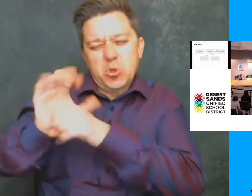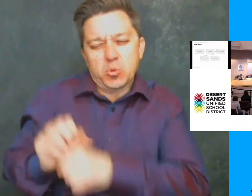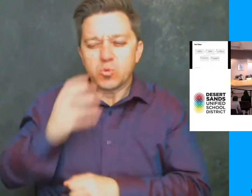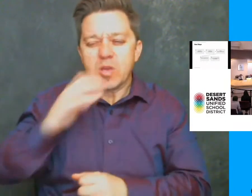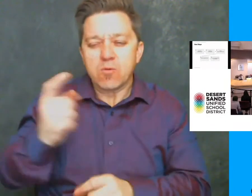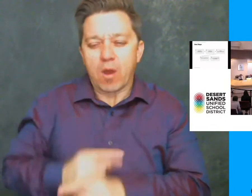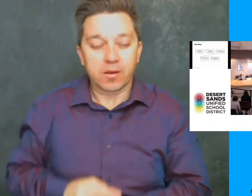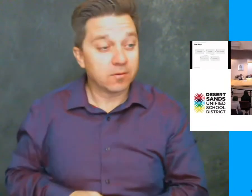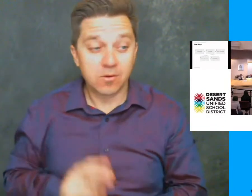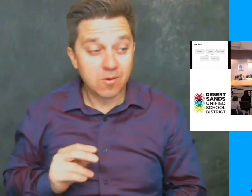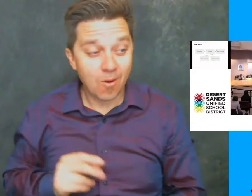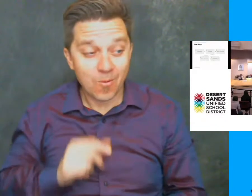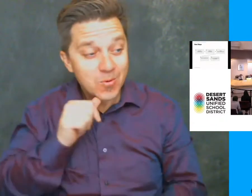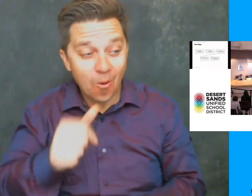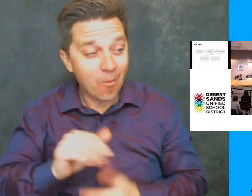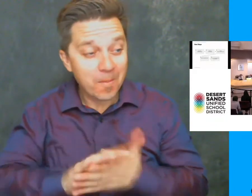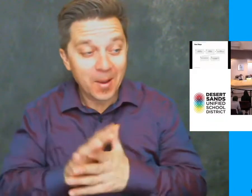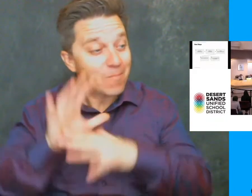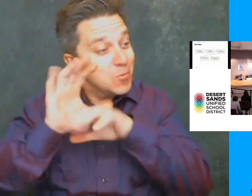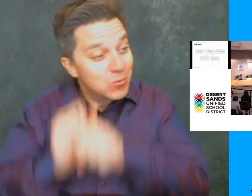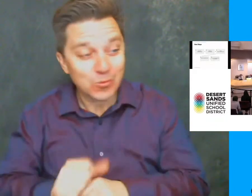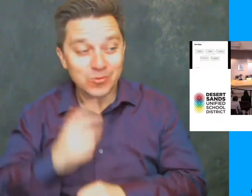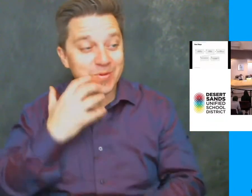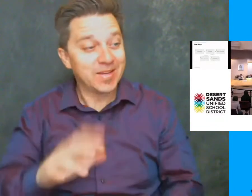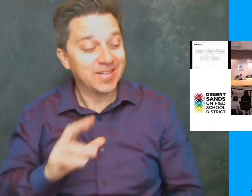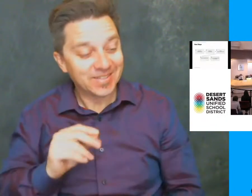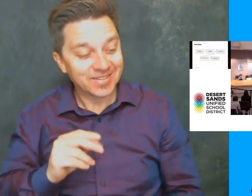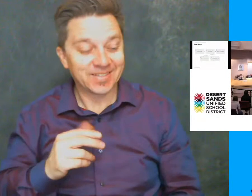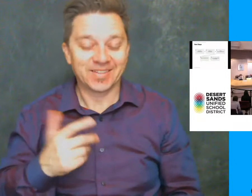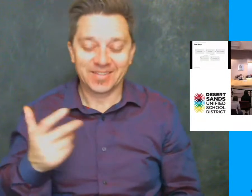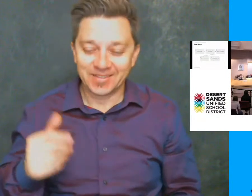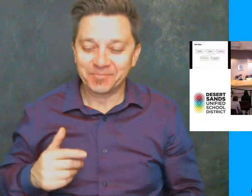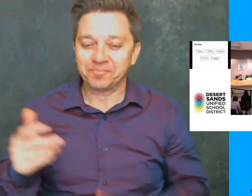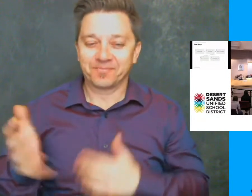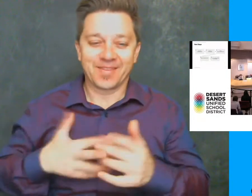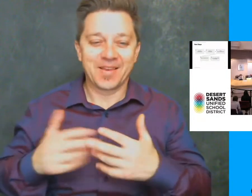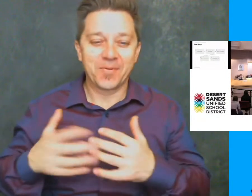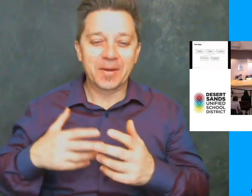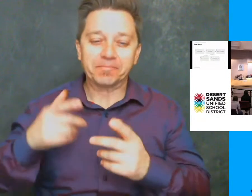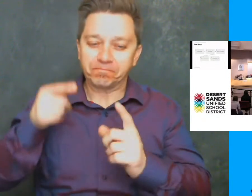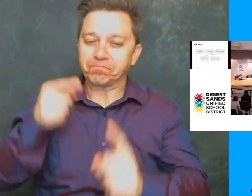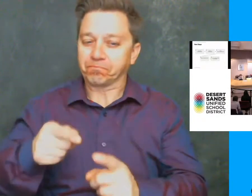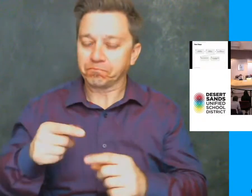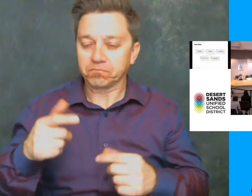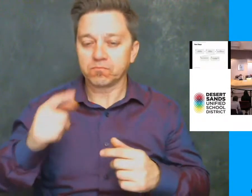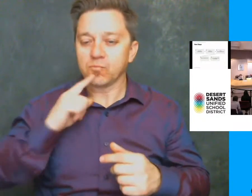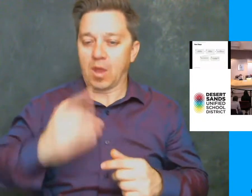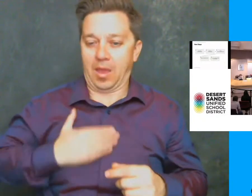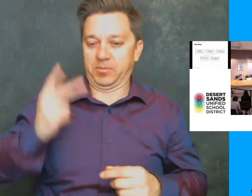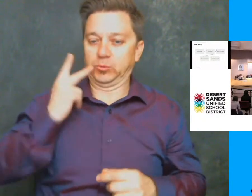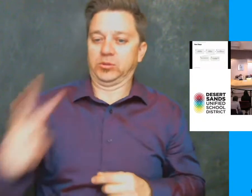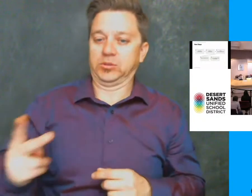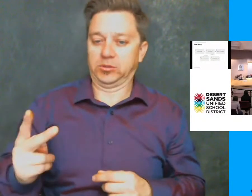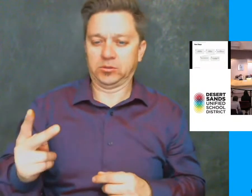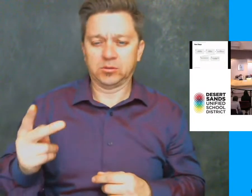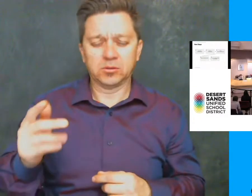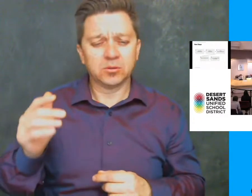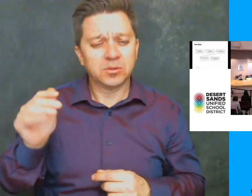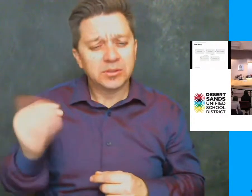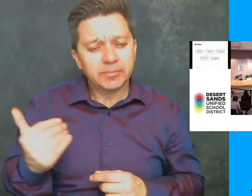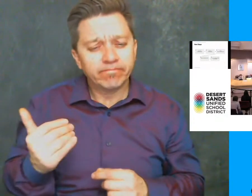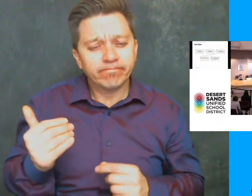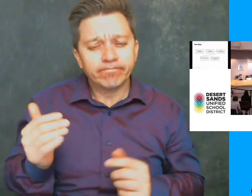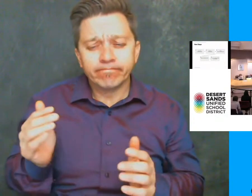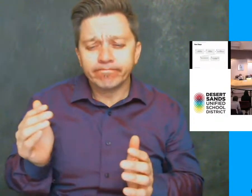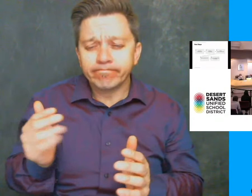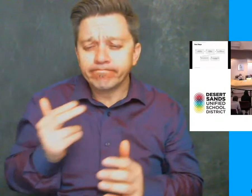heat. So anyway, I'm really happy to see that. It seems like they look so tiny, you know,